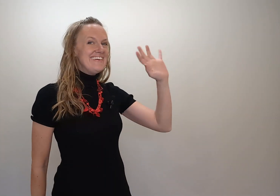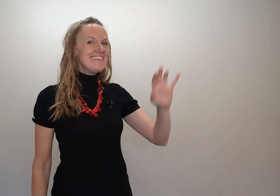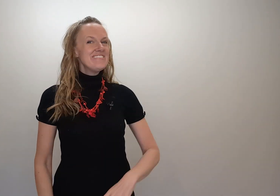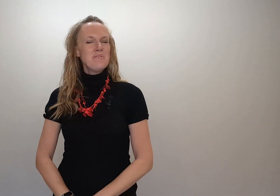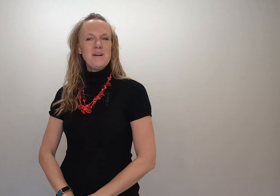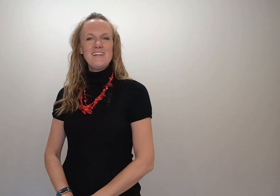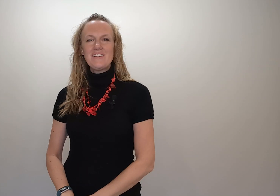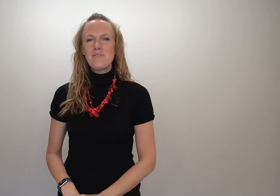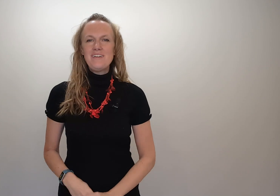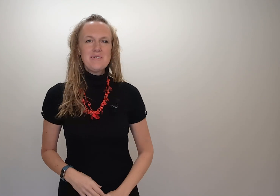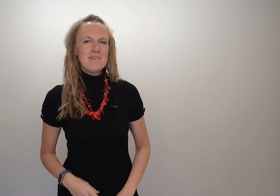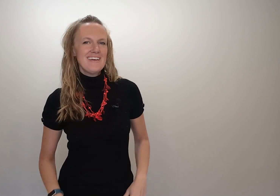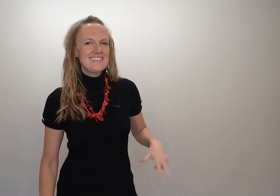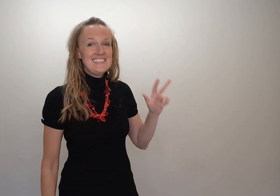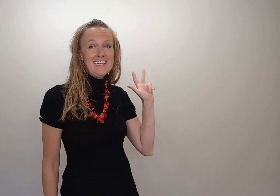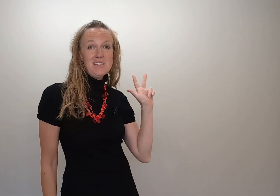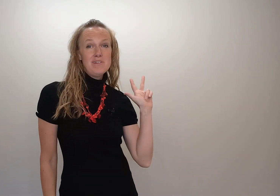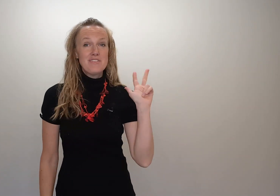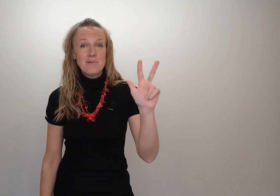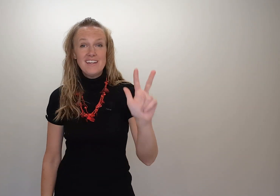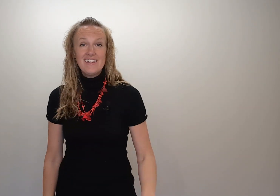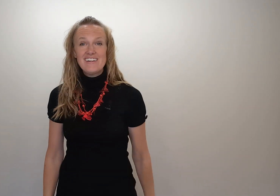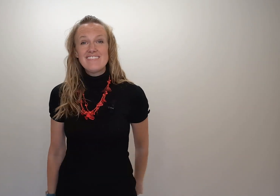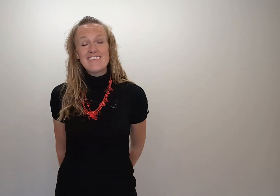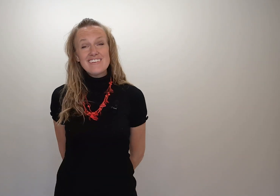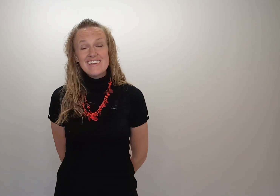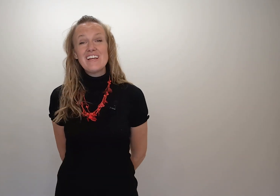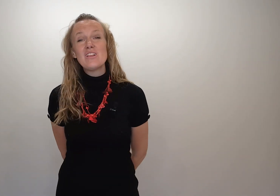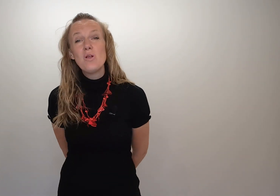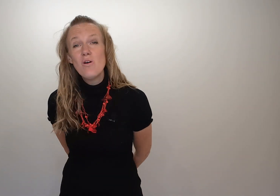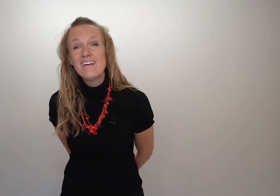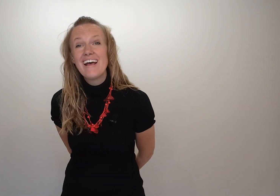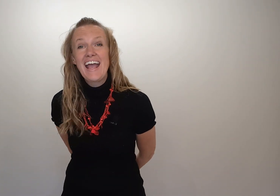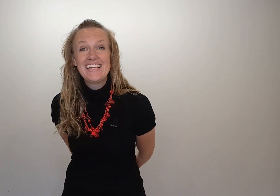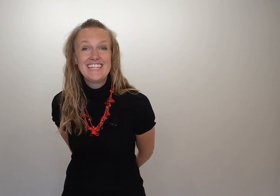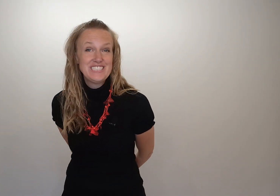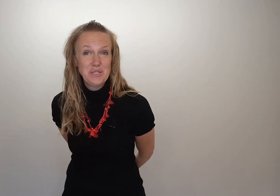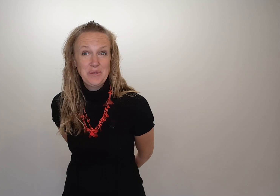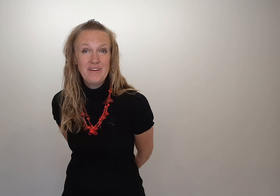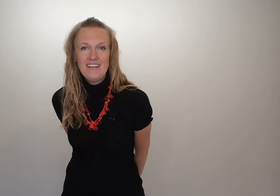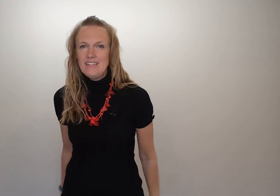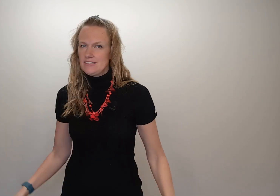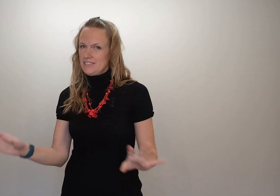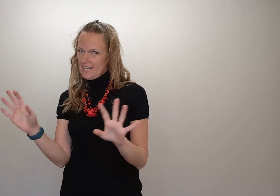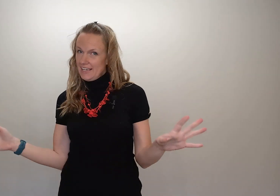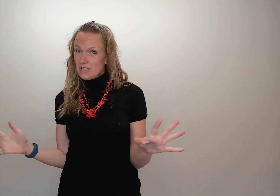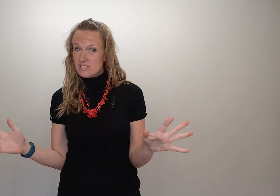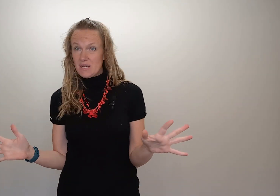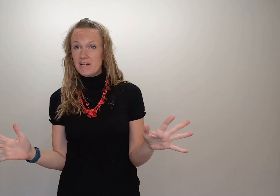Hello everyone, and welcome back to day number 3 of learning Lord, I Need You. So today, no